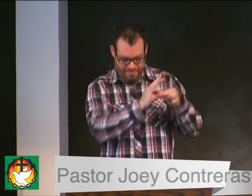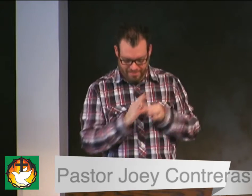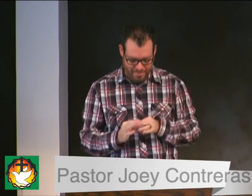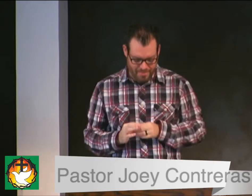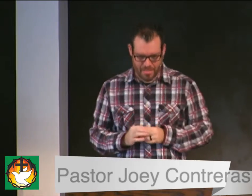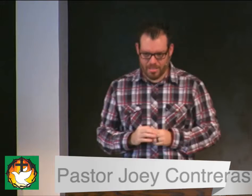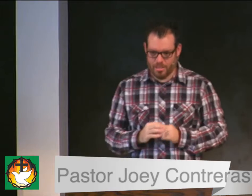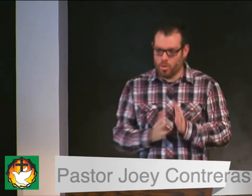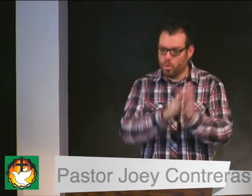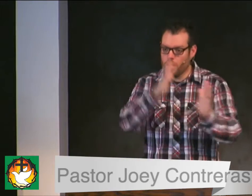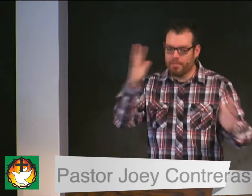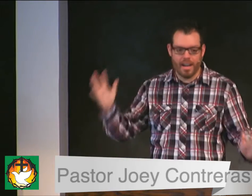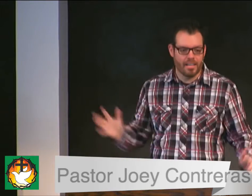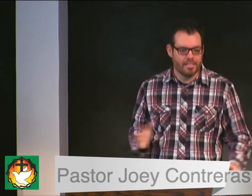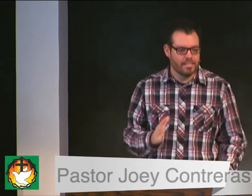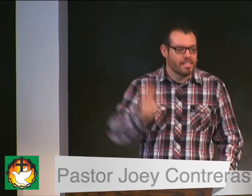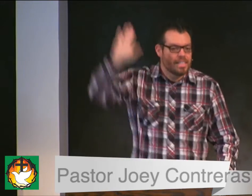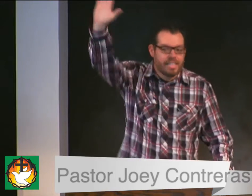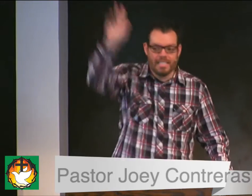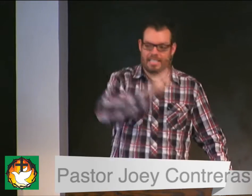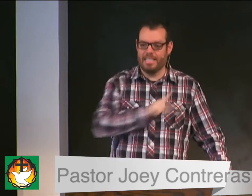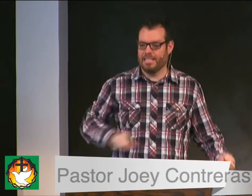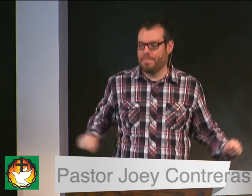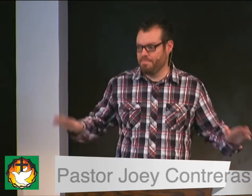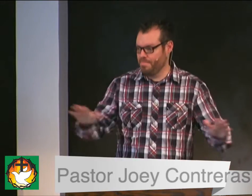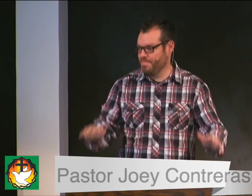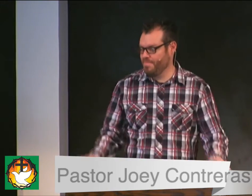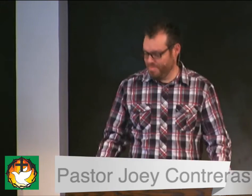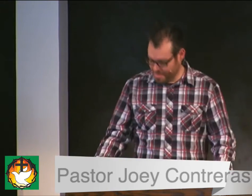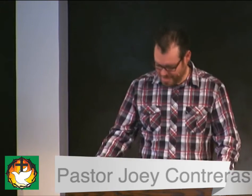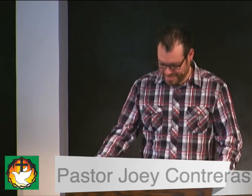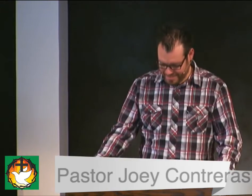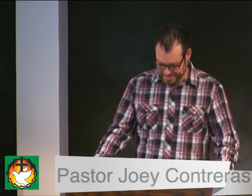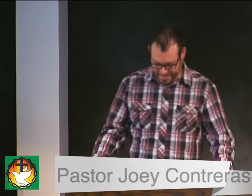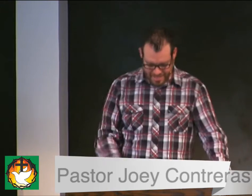together to glorify His kingdom.